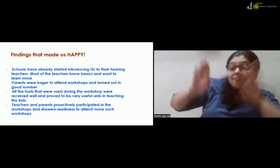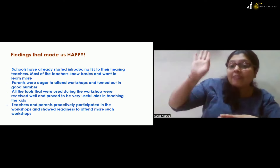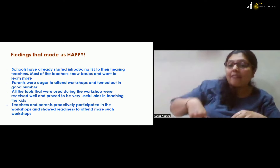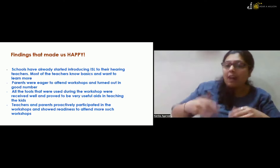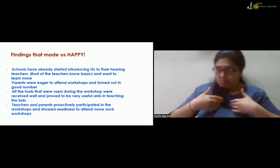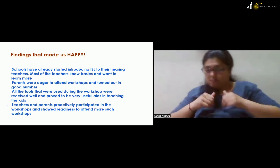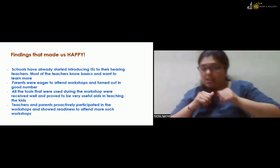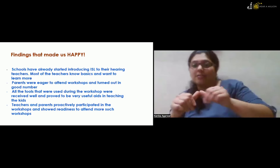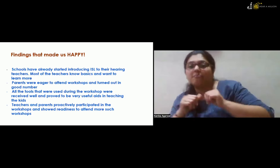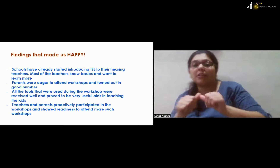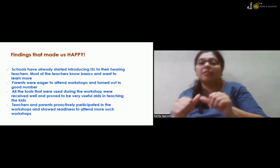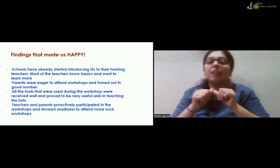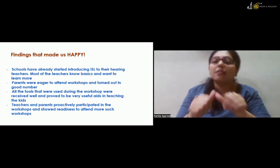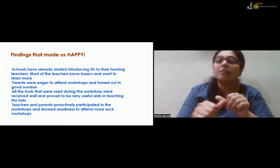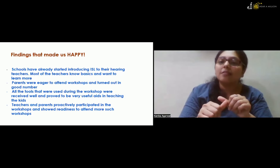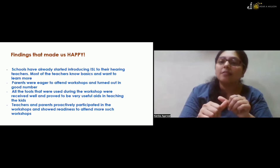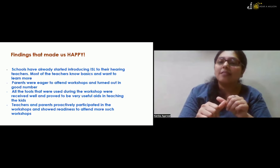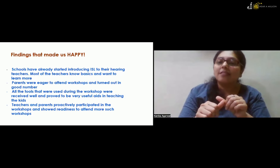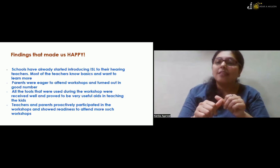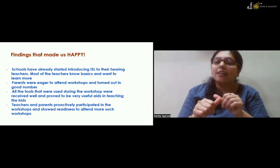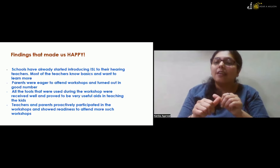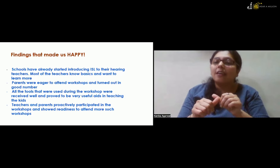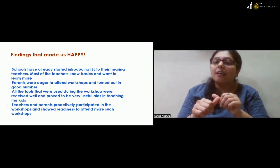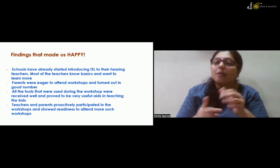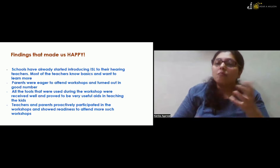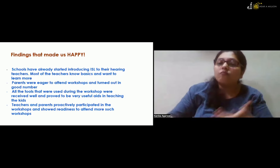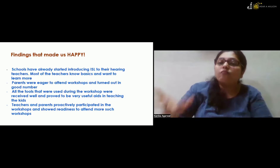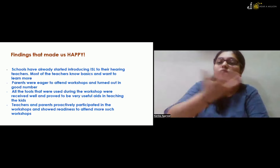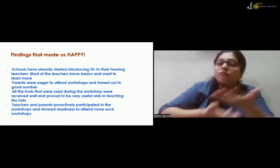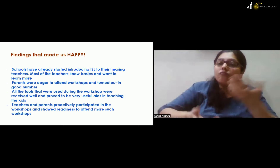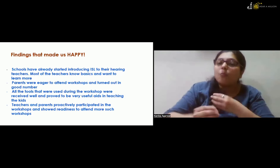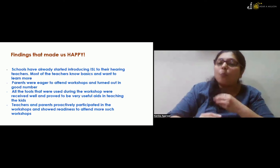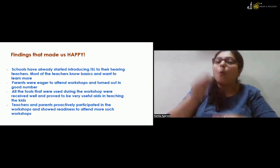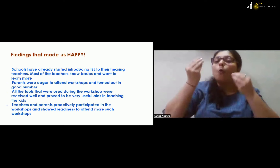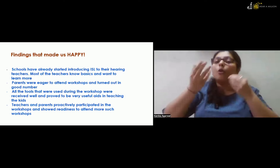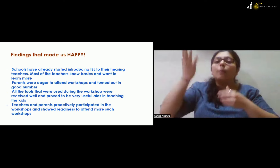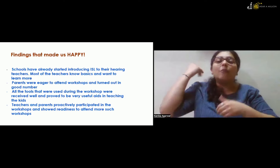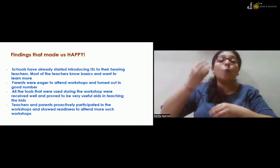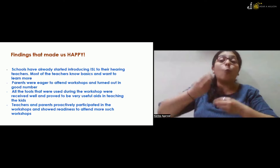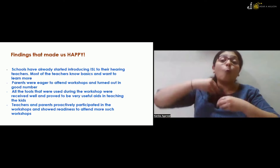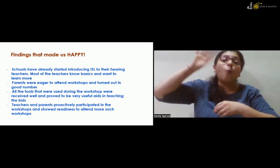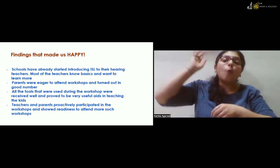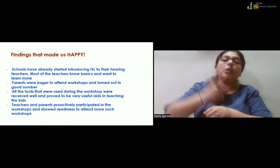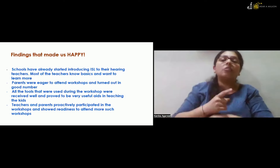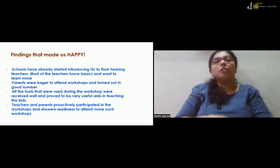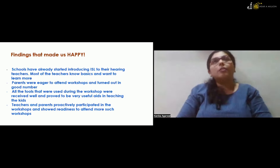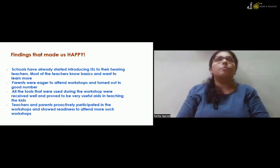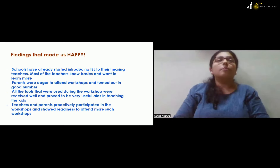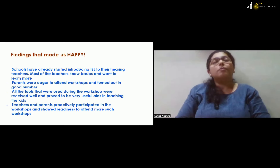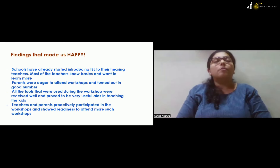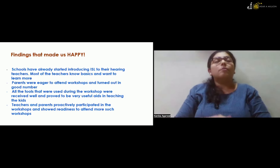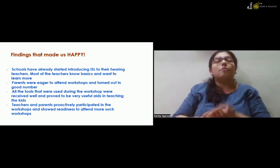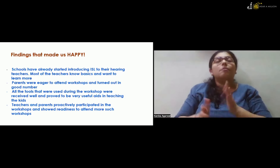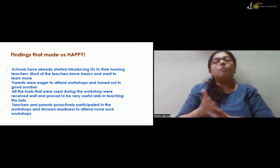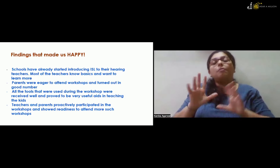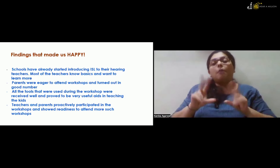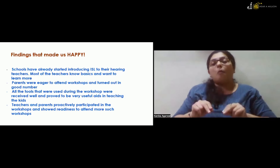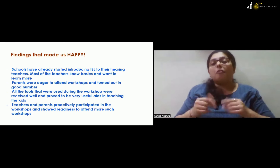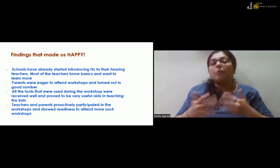And there was a lot of proactive participation where the teachers and partners, parents.